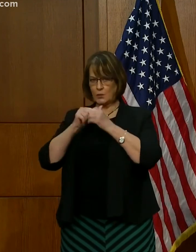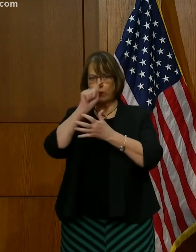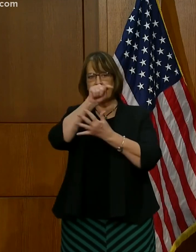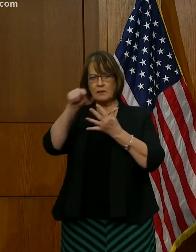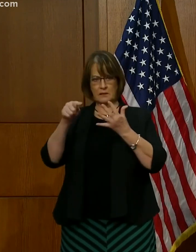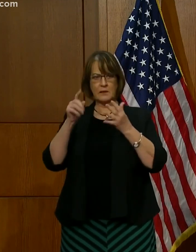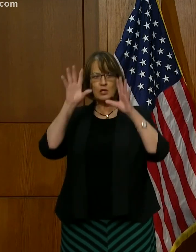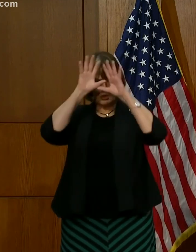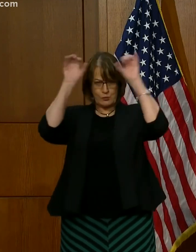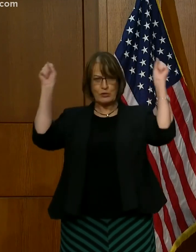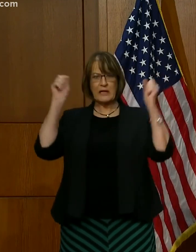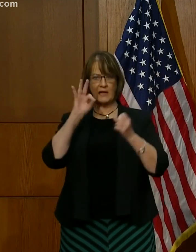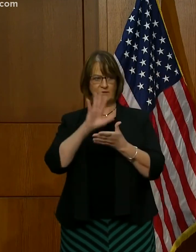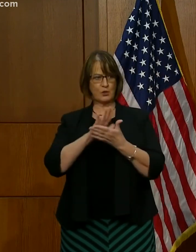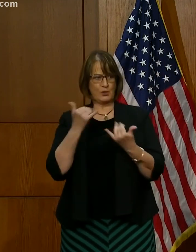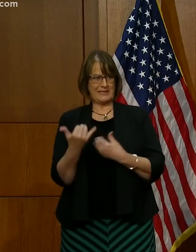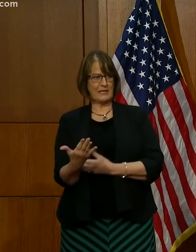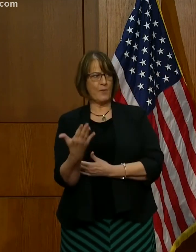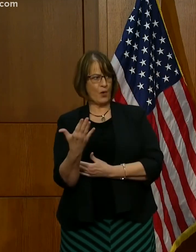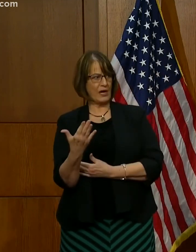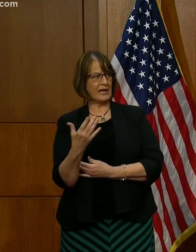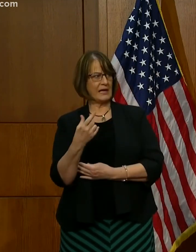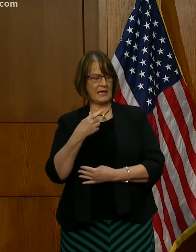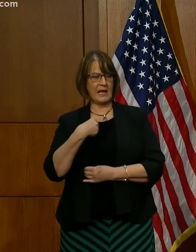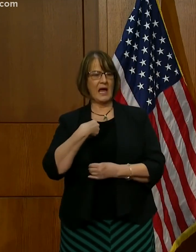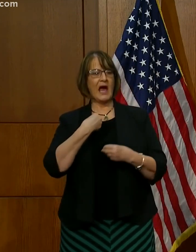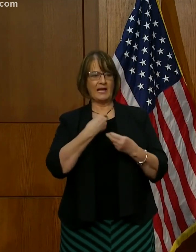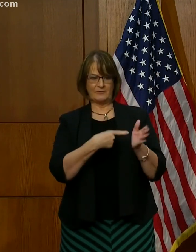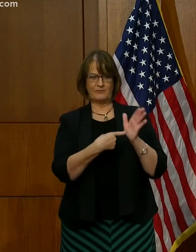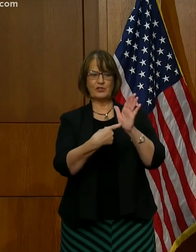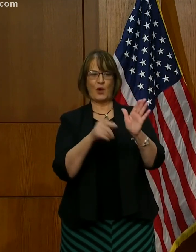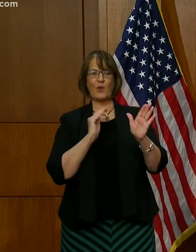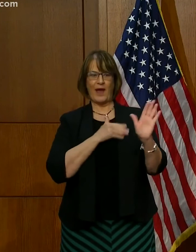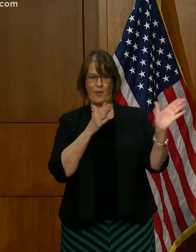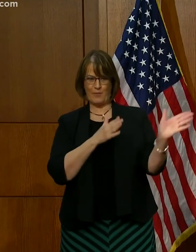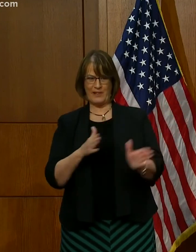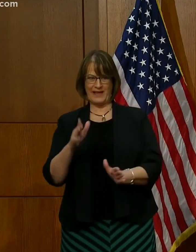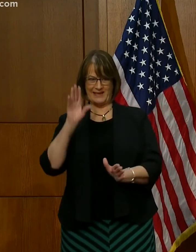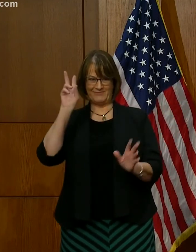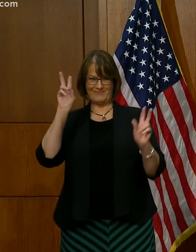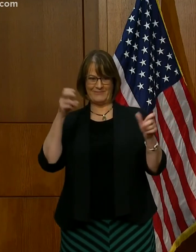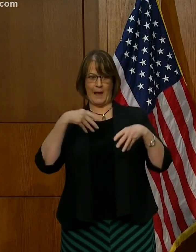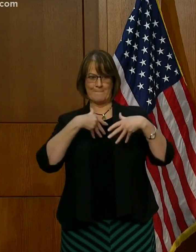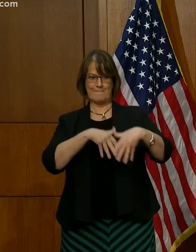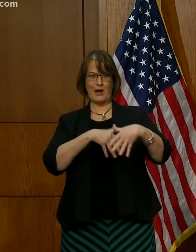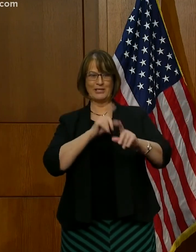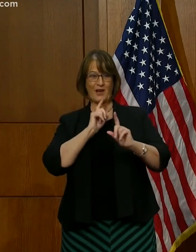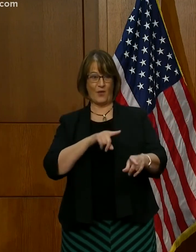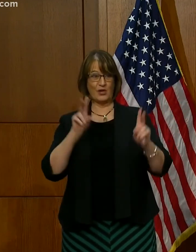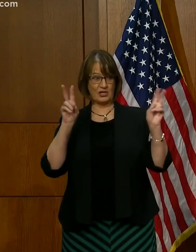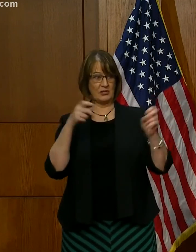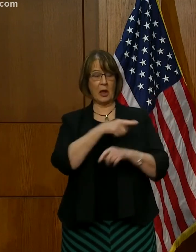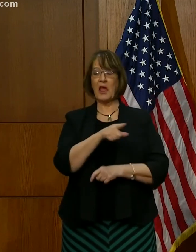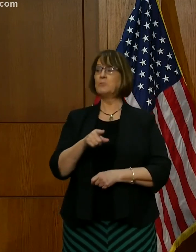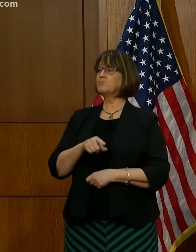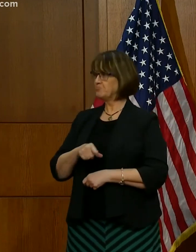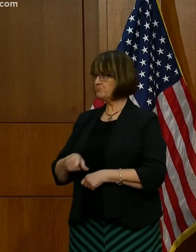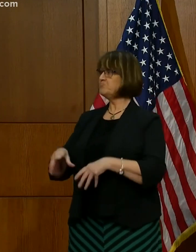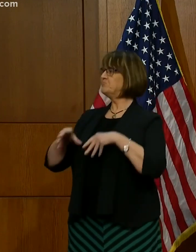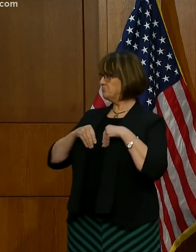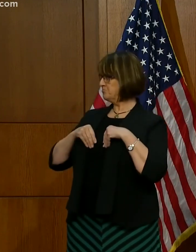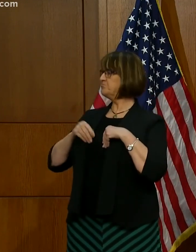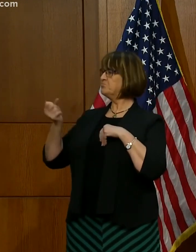this morning, and I gave them the plan, our marching orders, if you will. They are in line with that, and